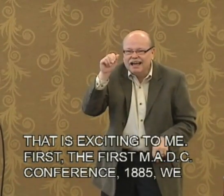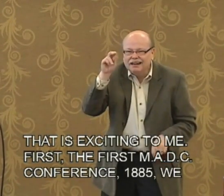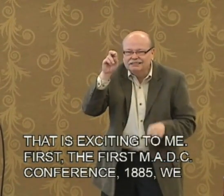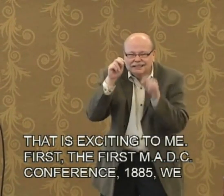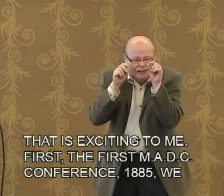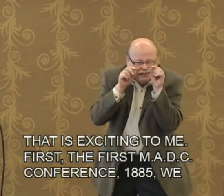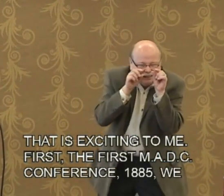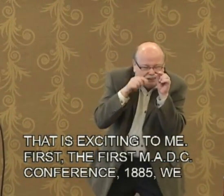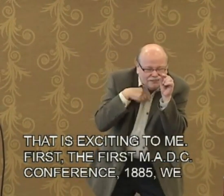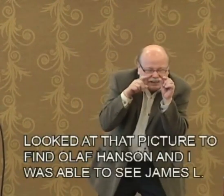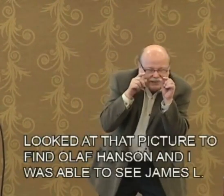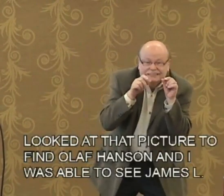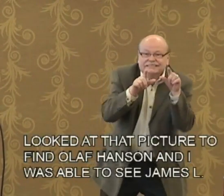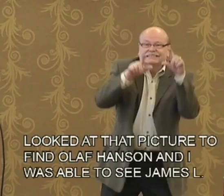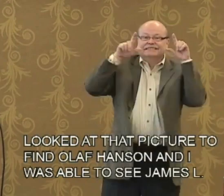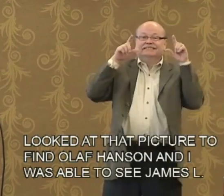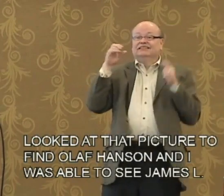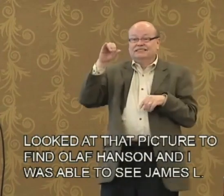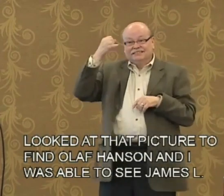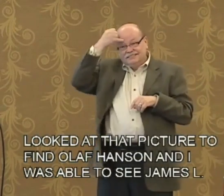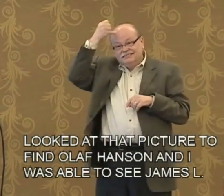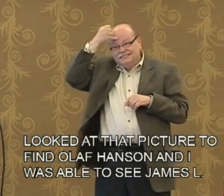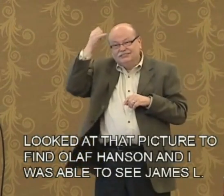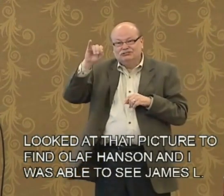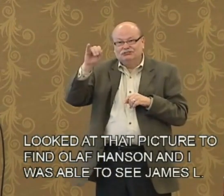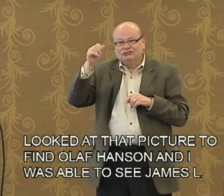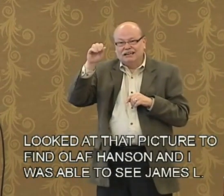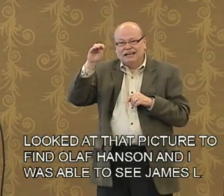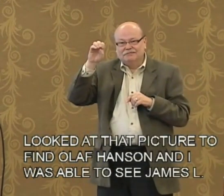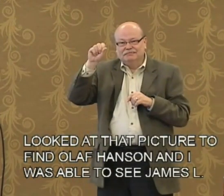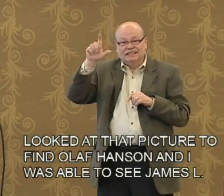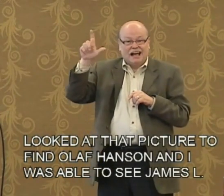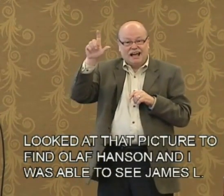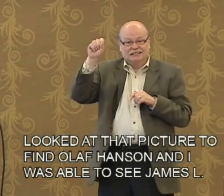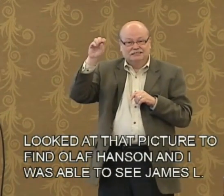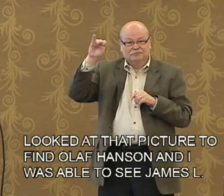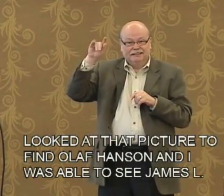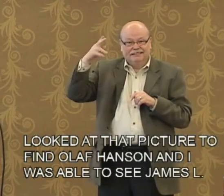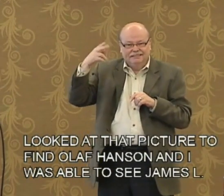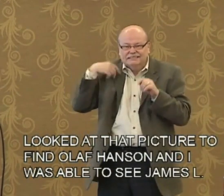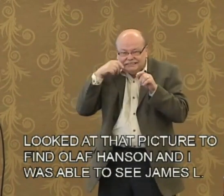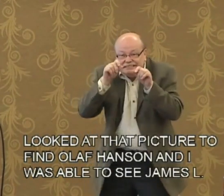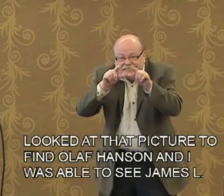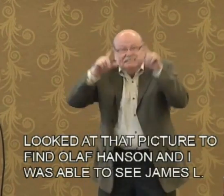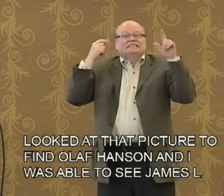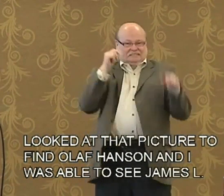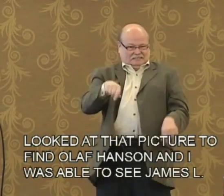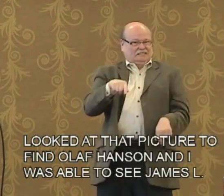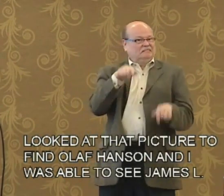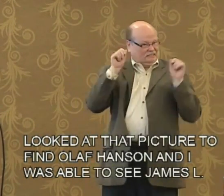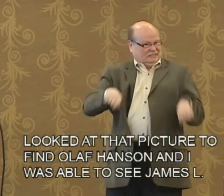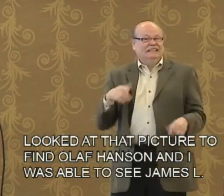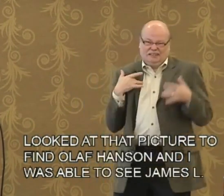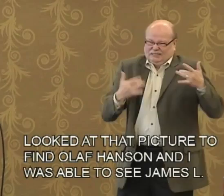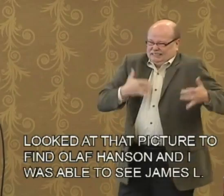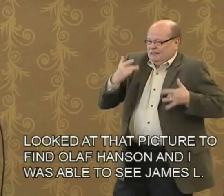that picture to find Olaf Hanson and I was able to see James L. Smith in blow-up.